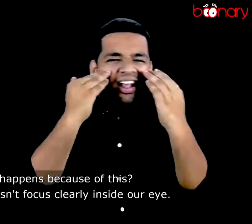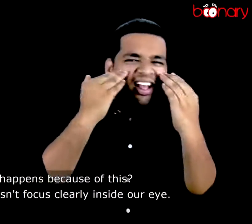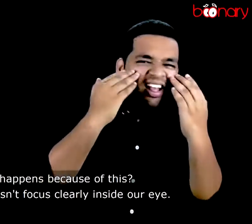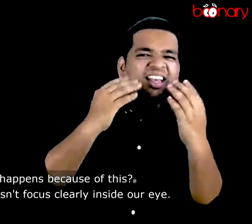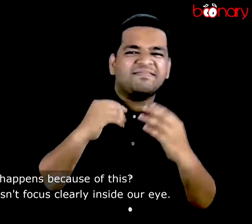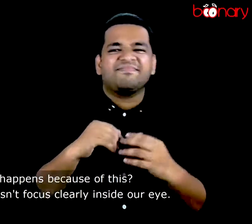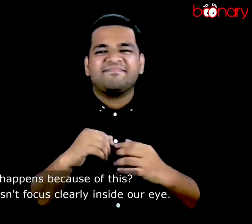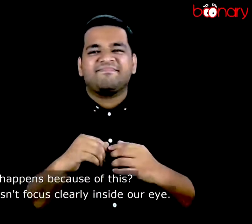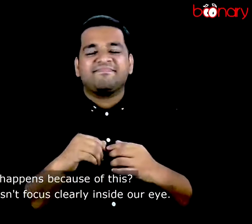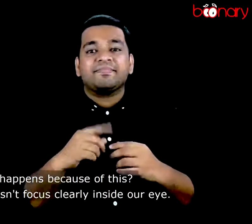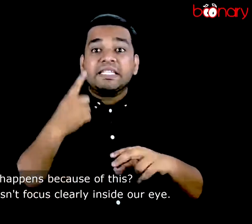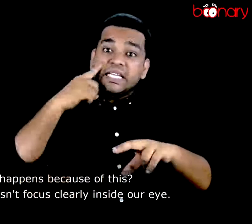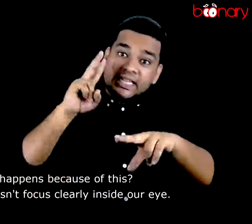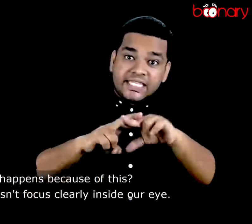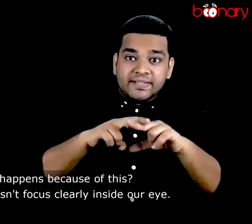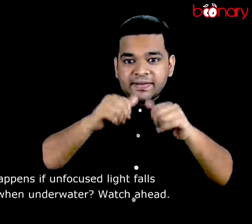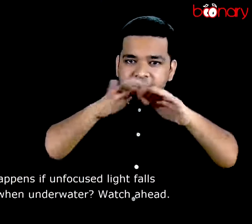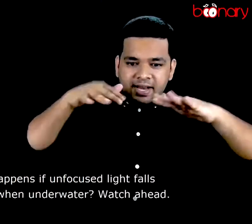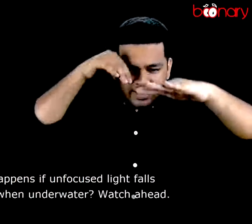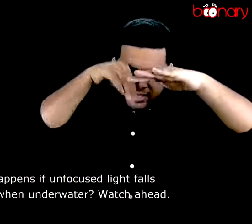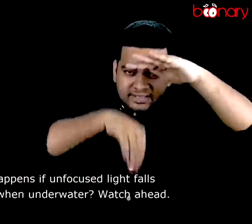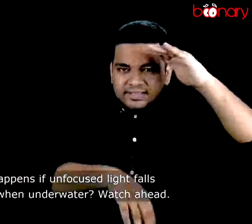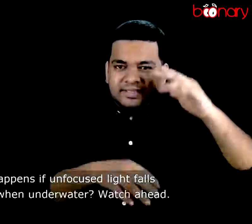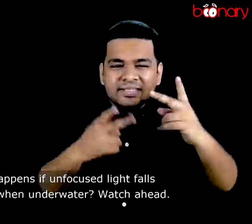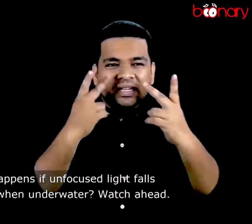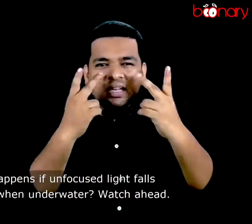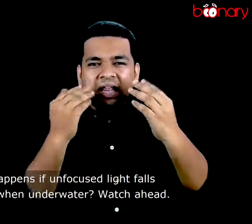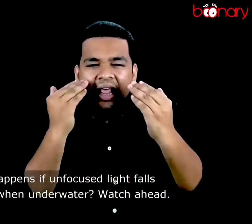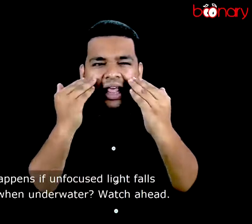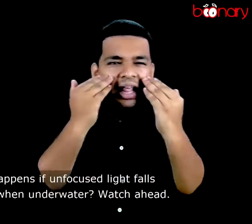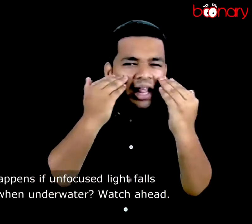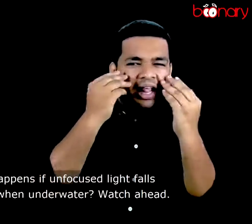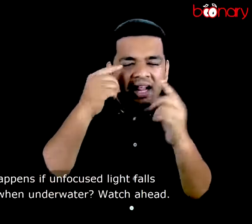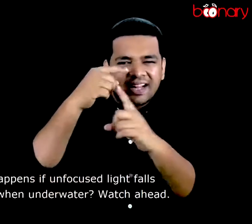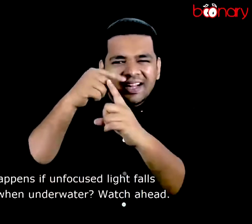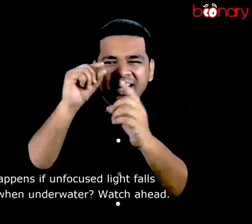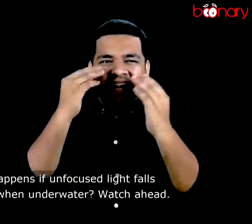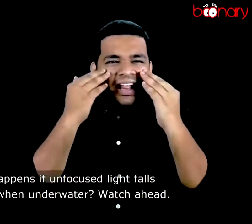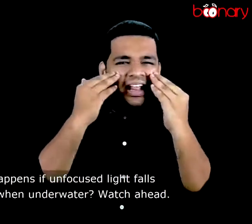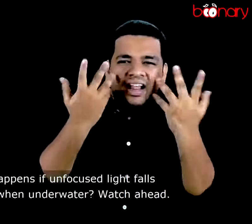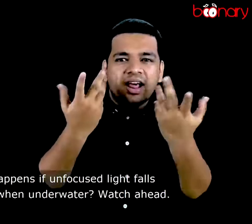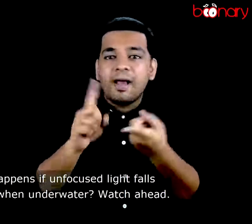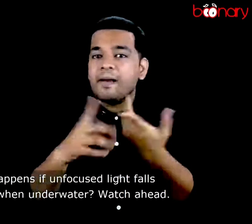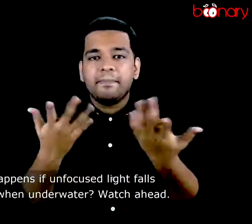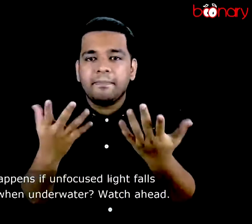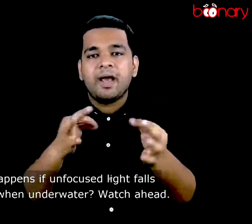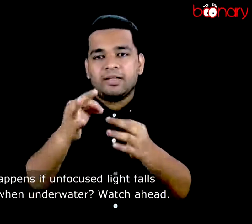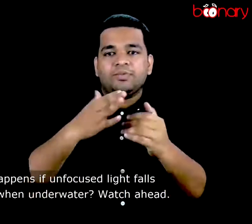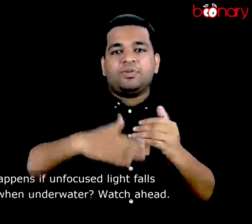clearly inside our eye. So what happens if unfocused light falls on our eye when underwater?